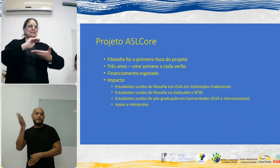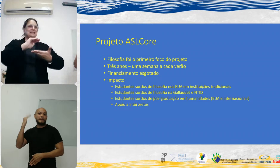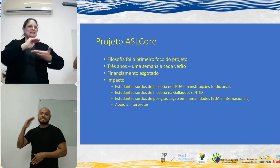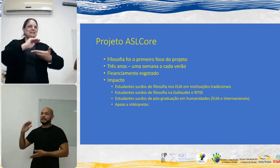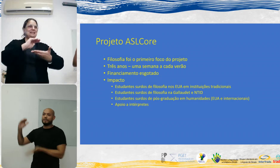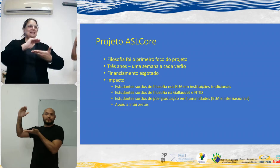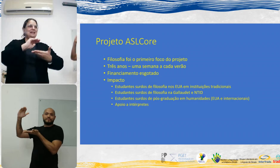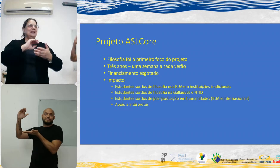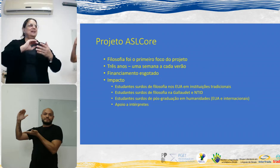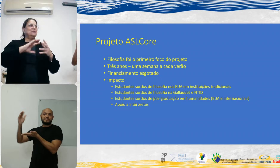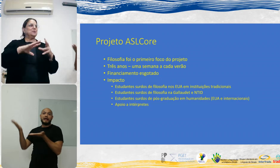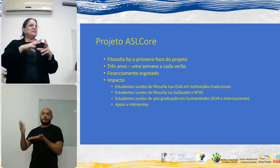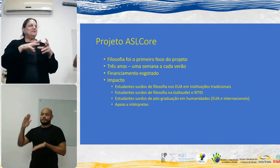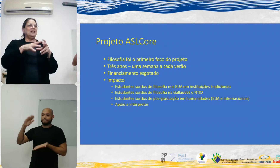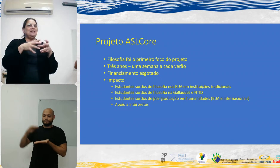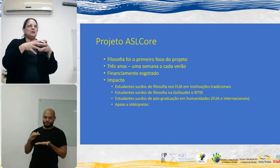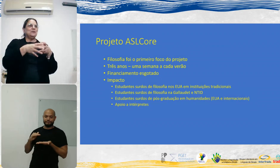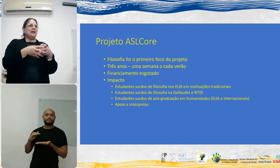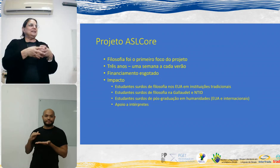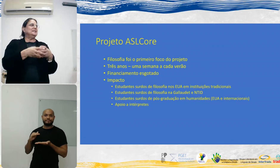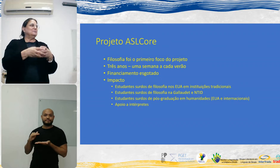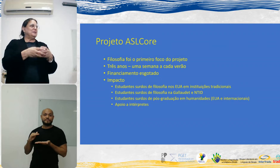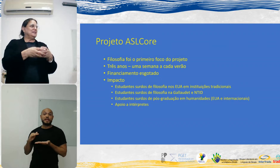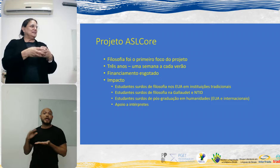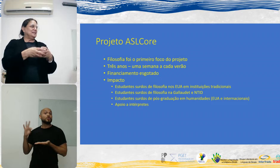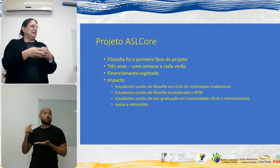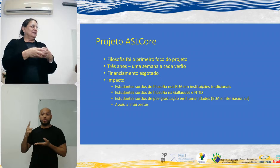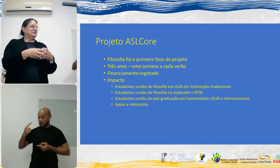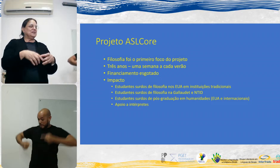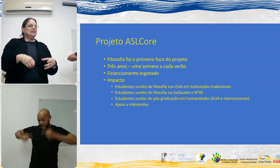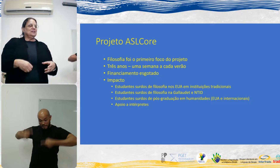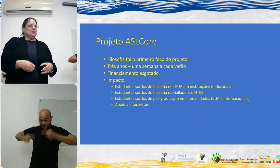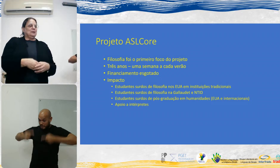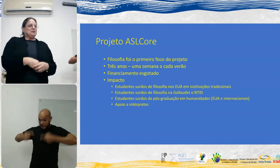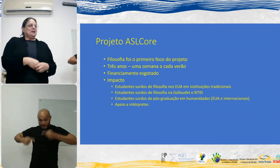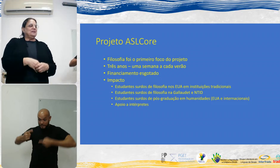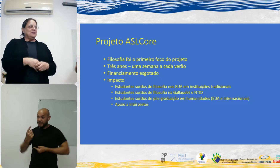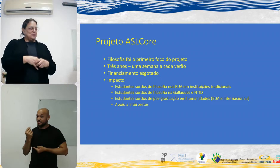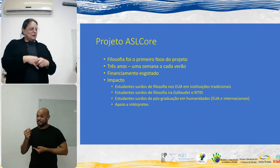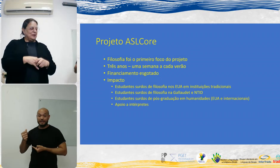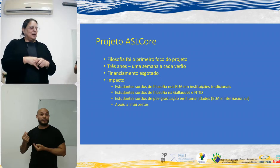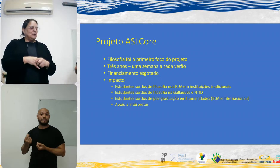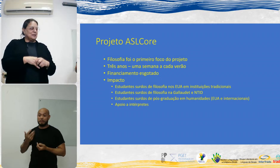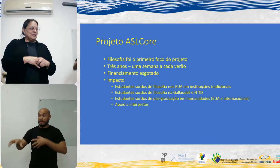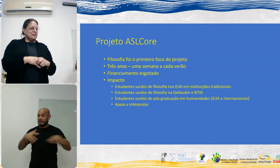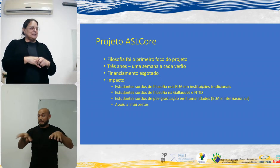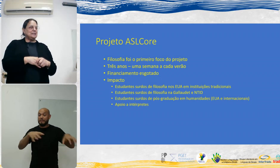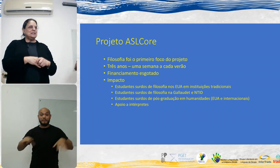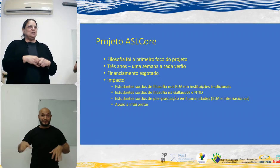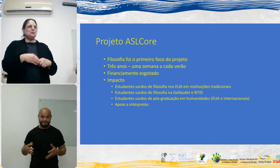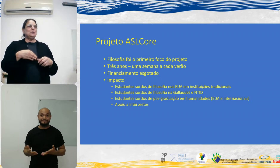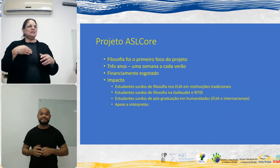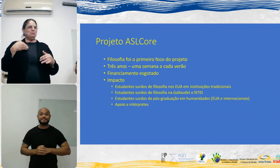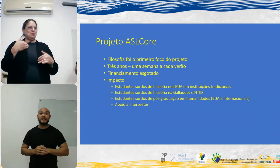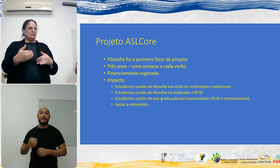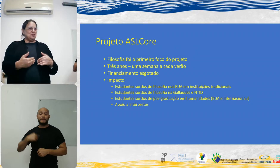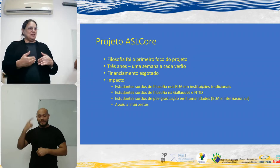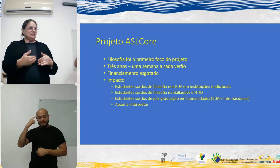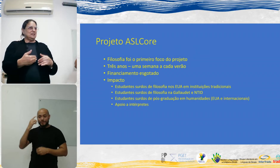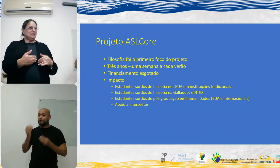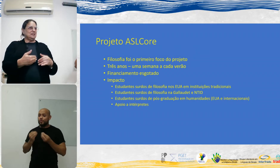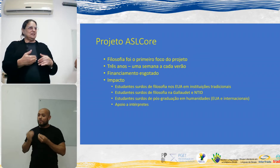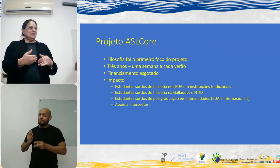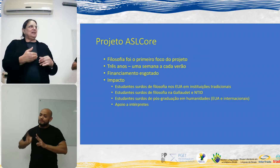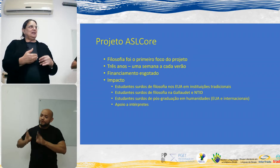now it's this, and everyone's fighting over that little bit that's left. So I'm trying to figure out how can I continue this